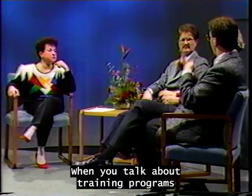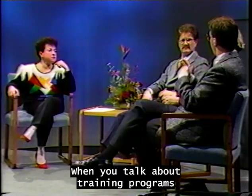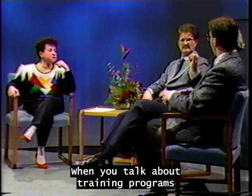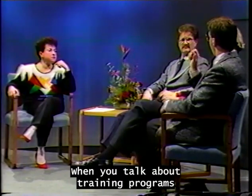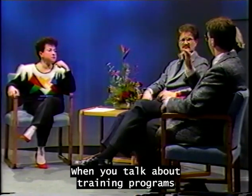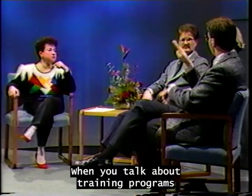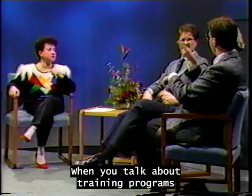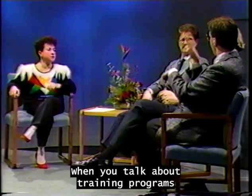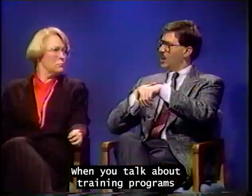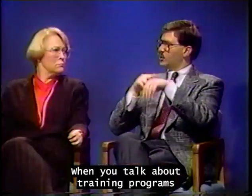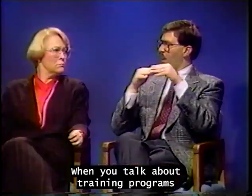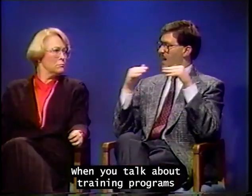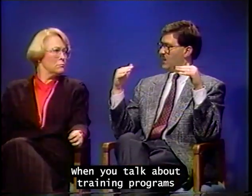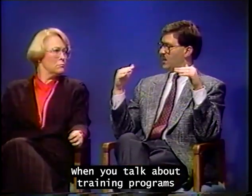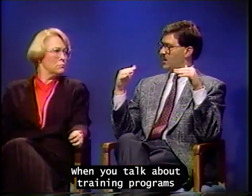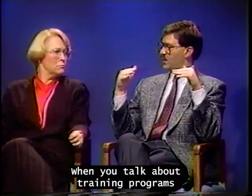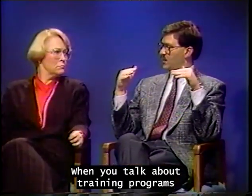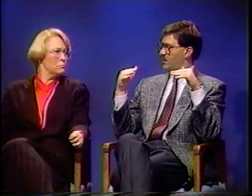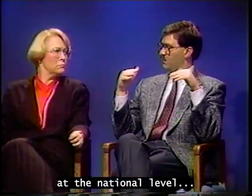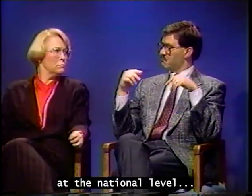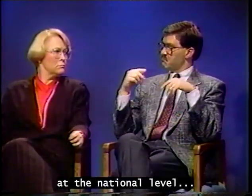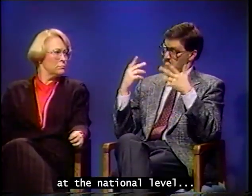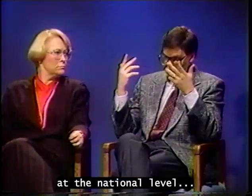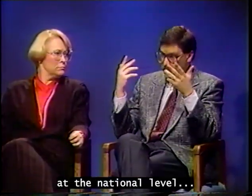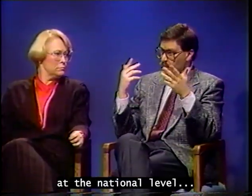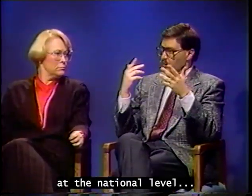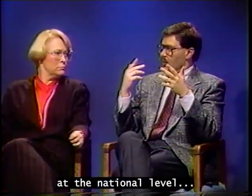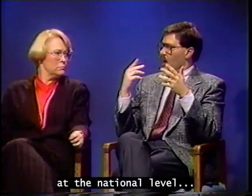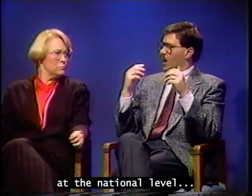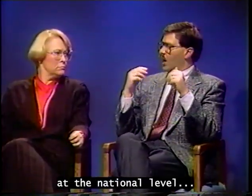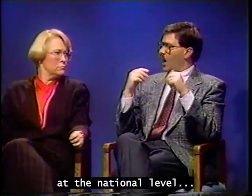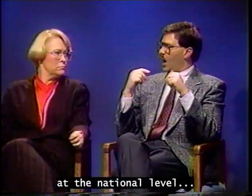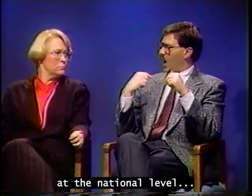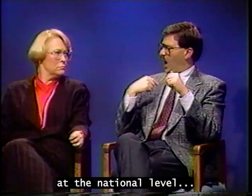When you talk about training programs at the national level,